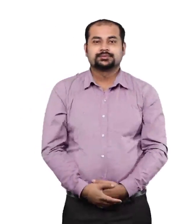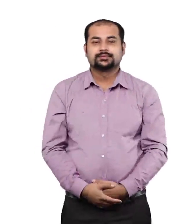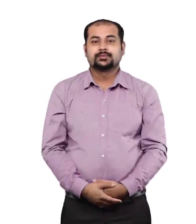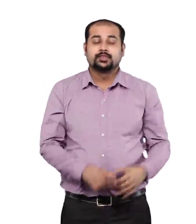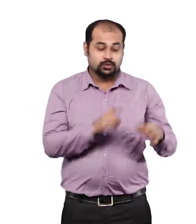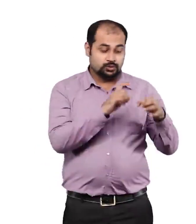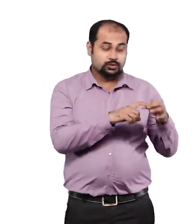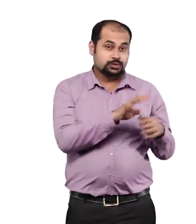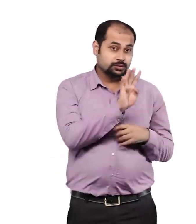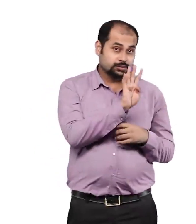Question 4.